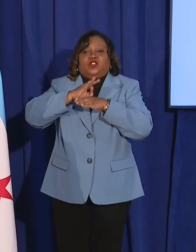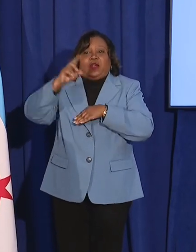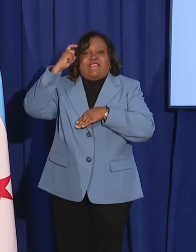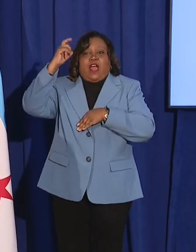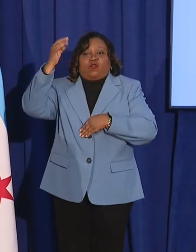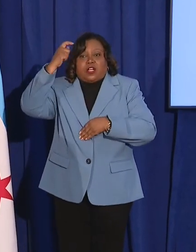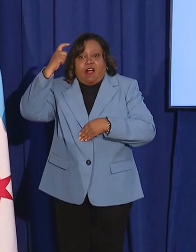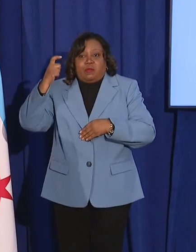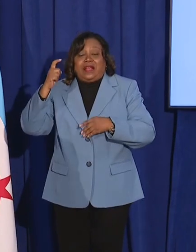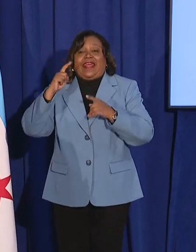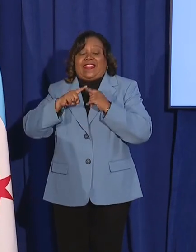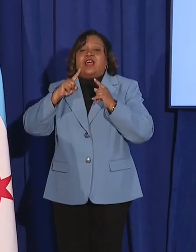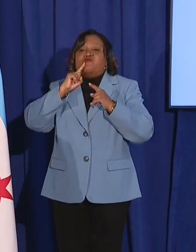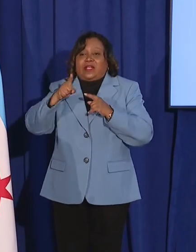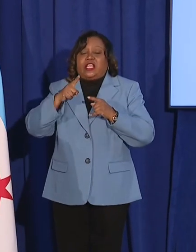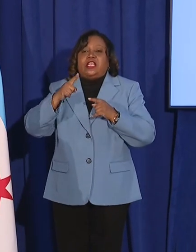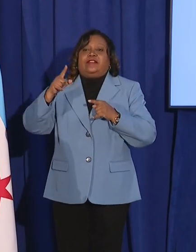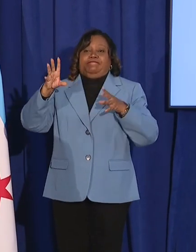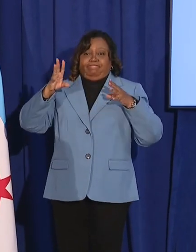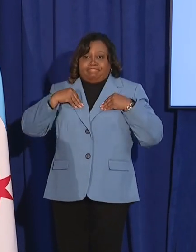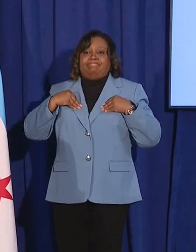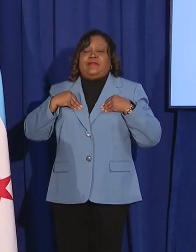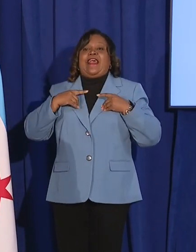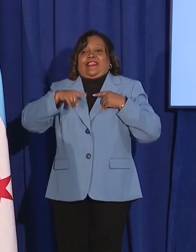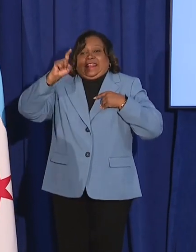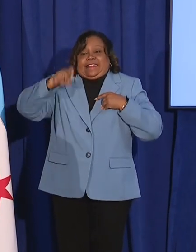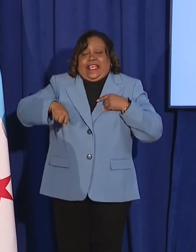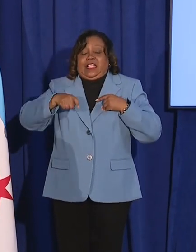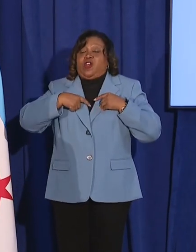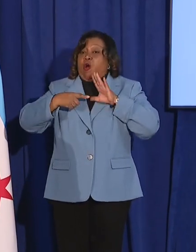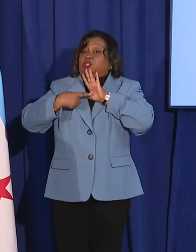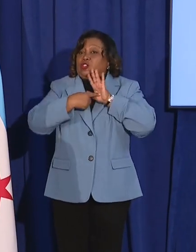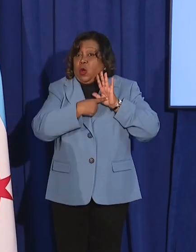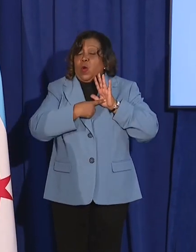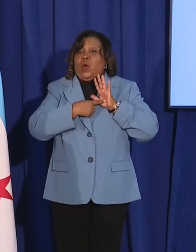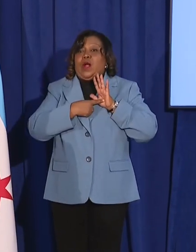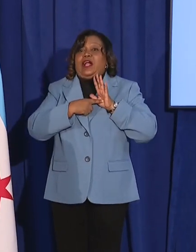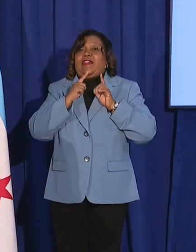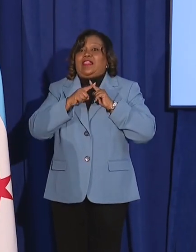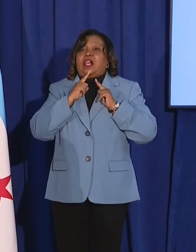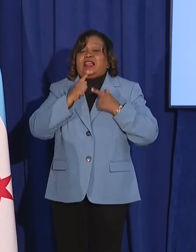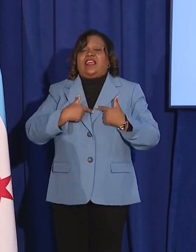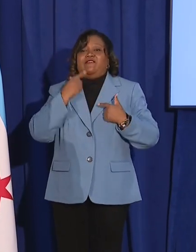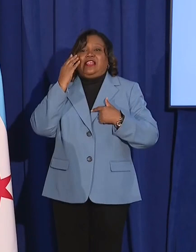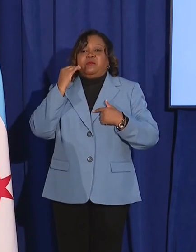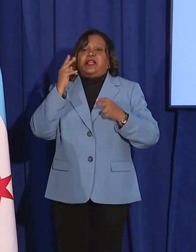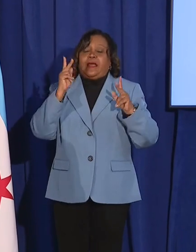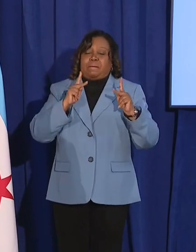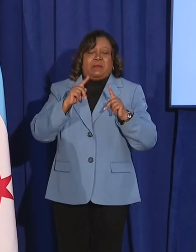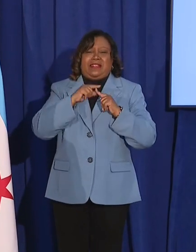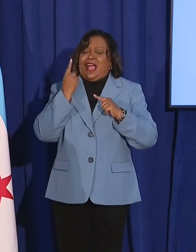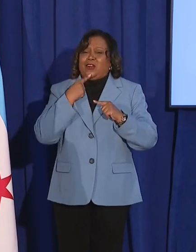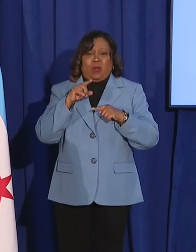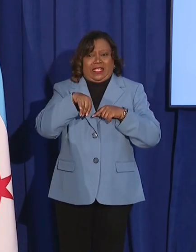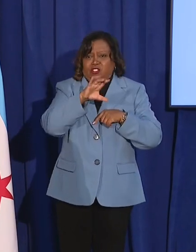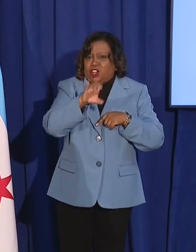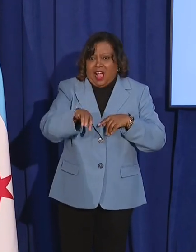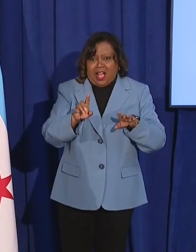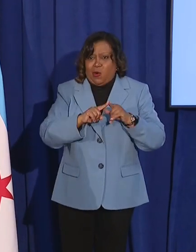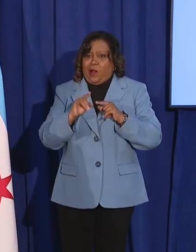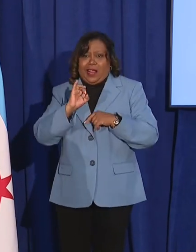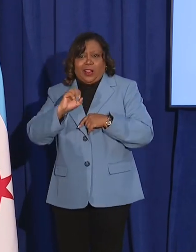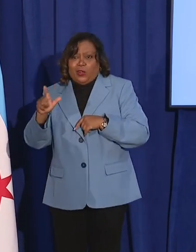federal government that actually heard the needs and reflected the lived experience of people, not just in Chicago